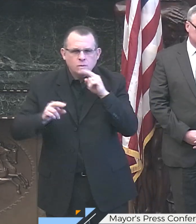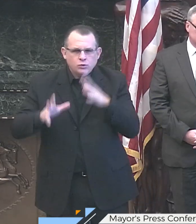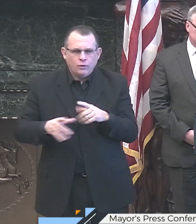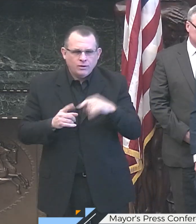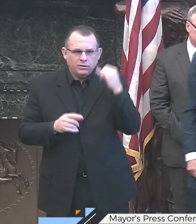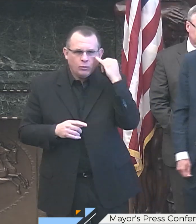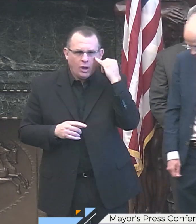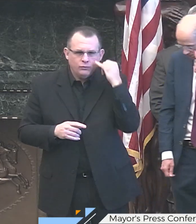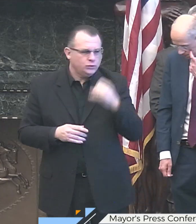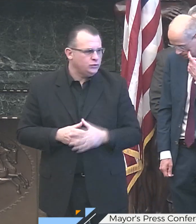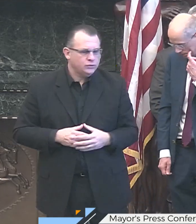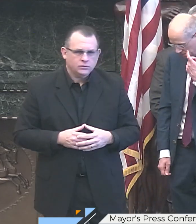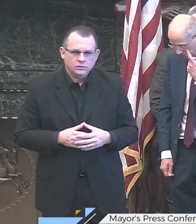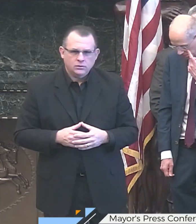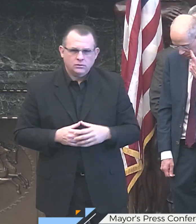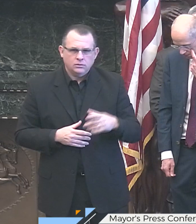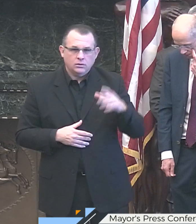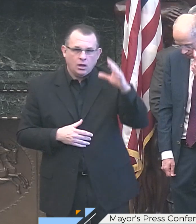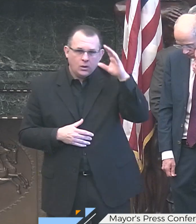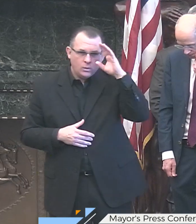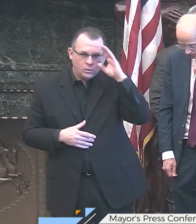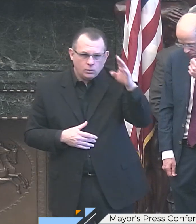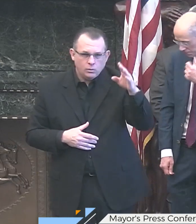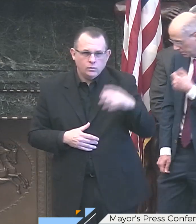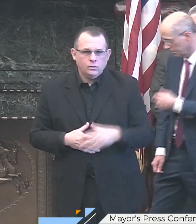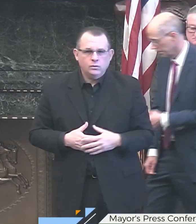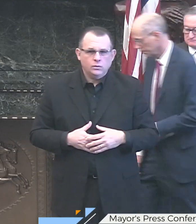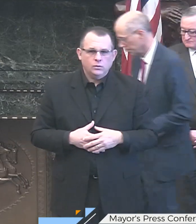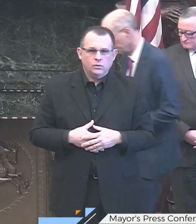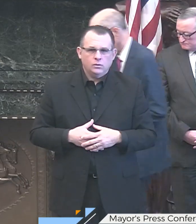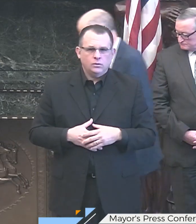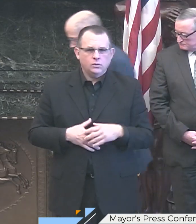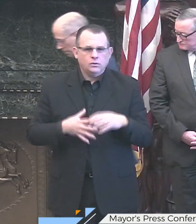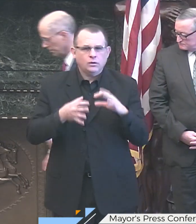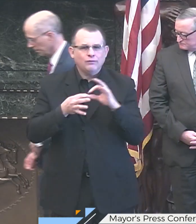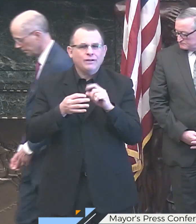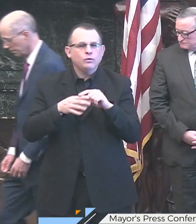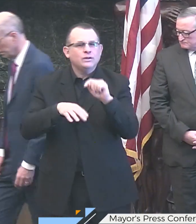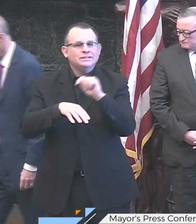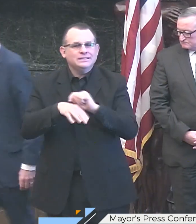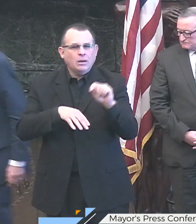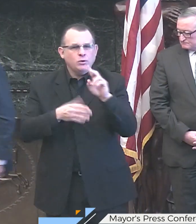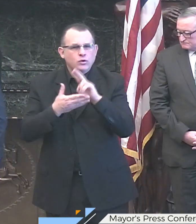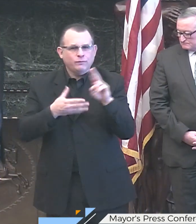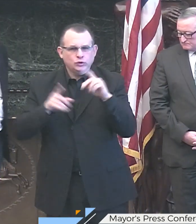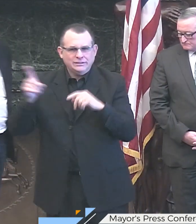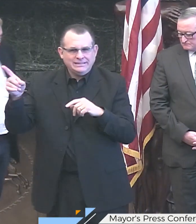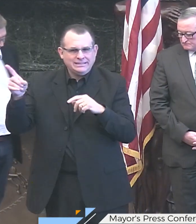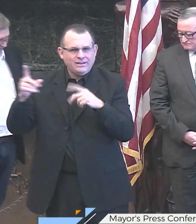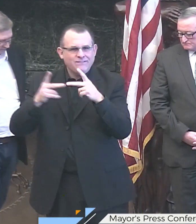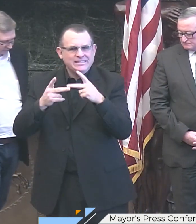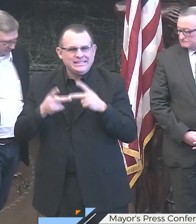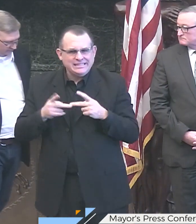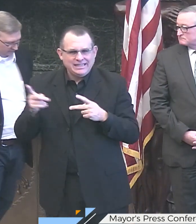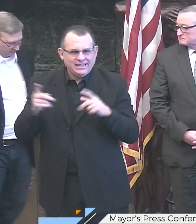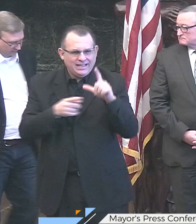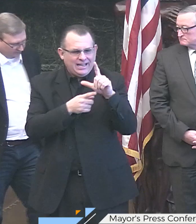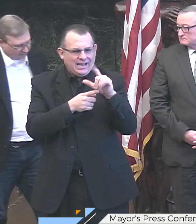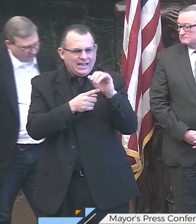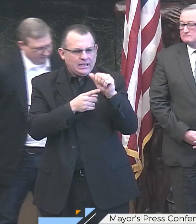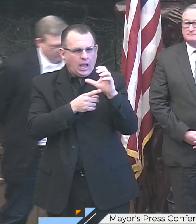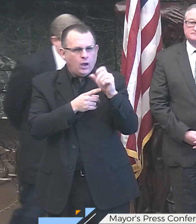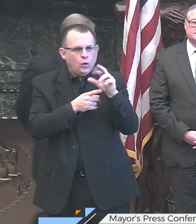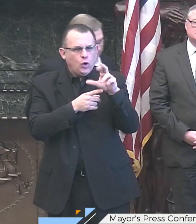Hi, for the use of the Leocoris Center and the other Temple facilities, I'm wondering how many patients you